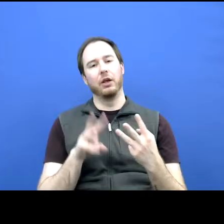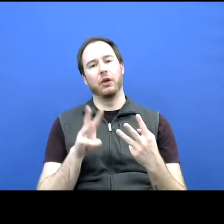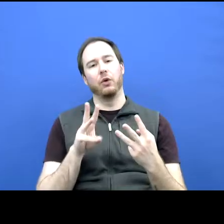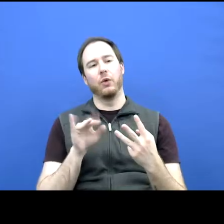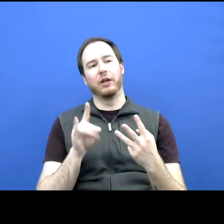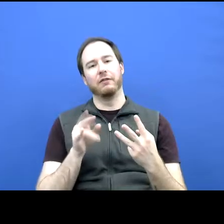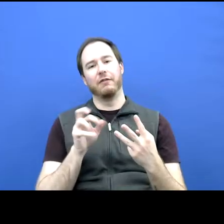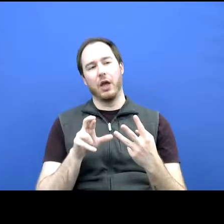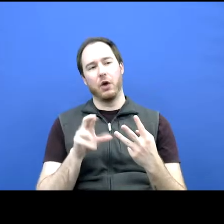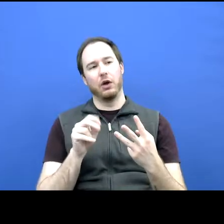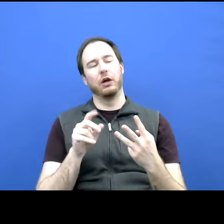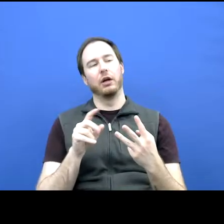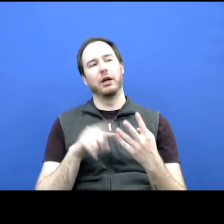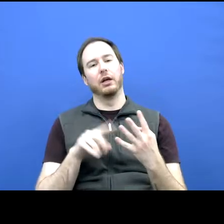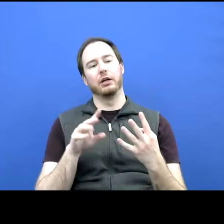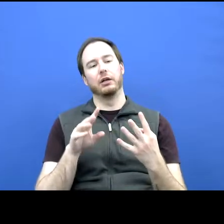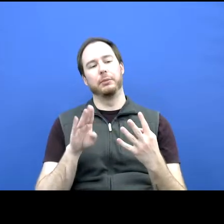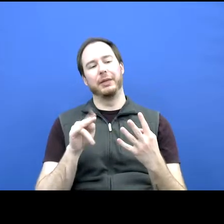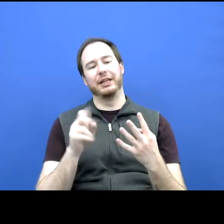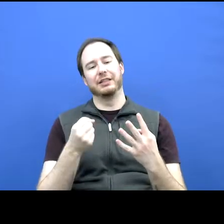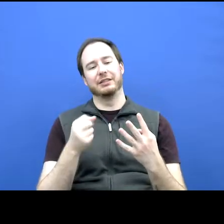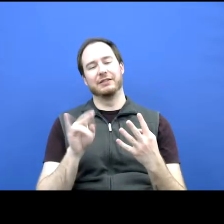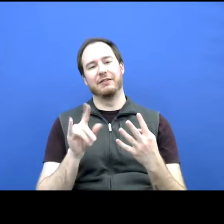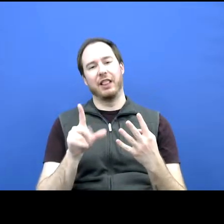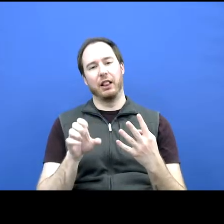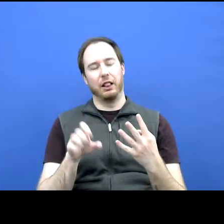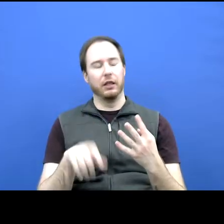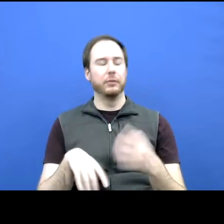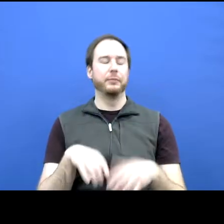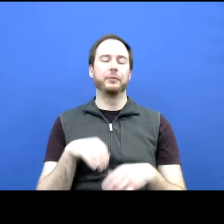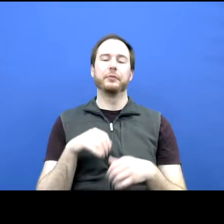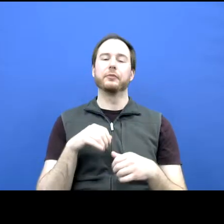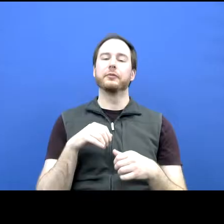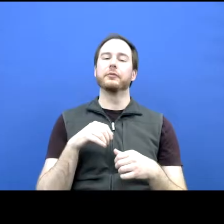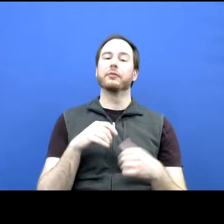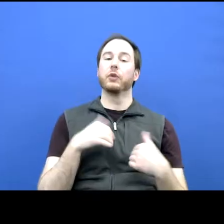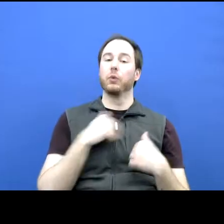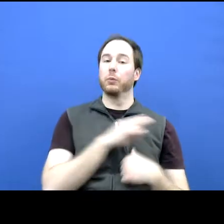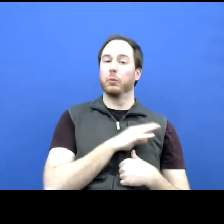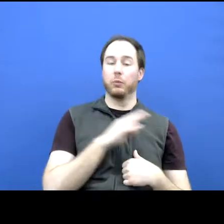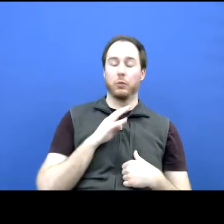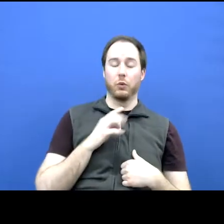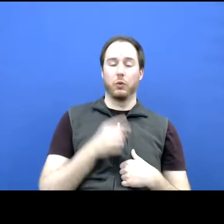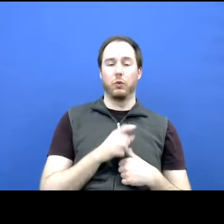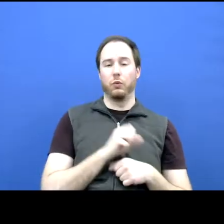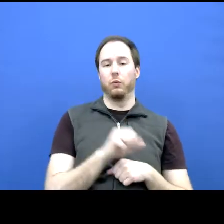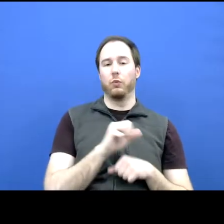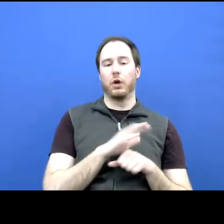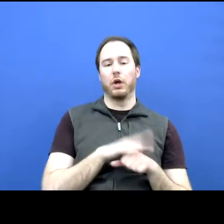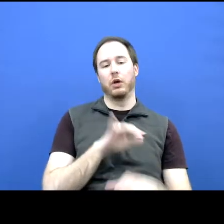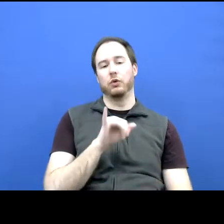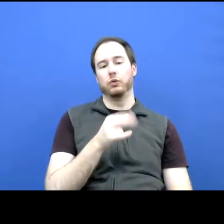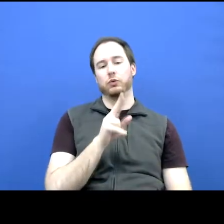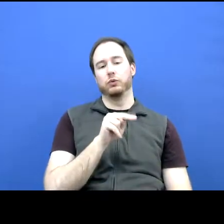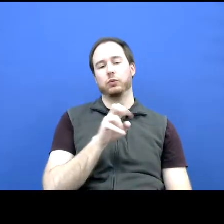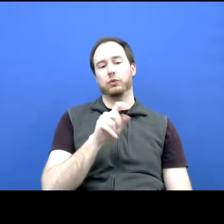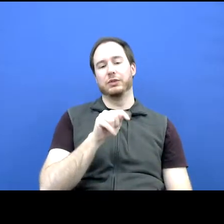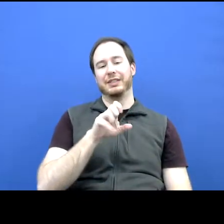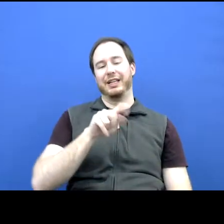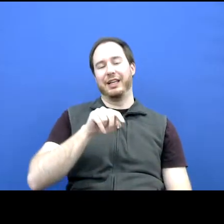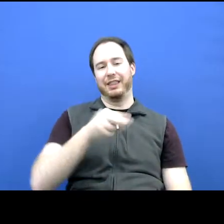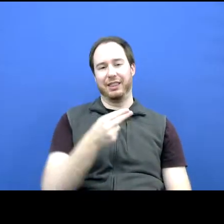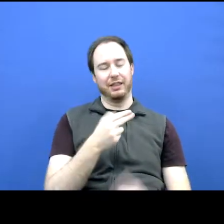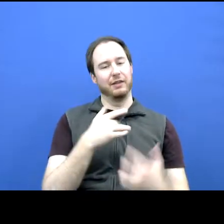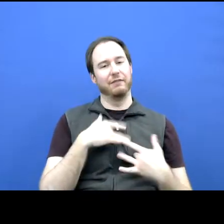and Beaconsfield. The Youth Board is working on the Juneteenth event, which is